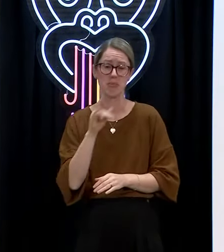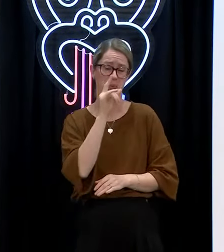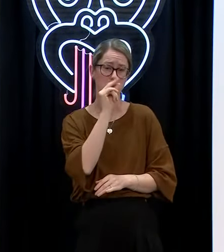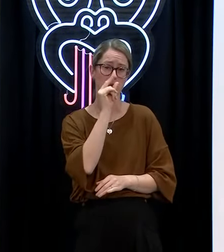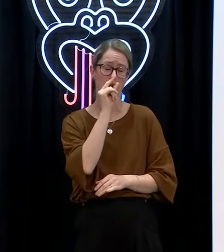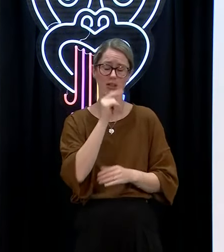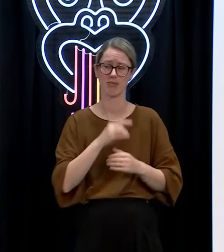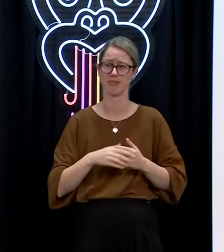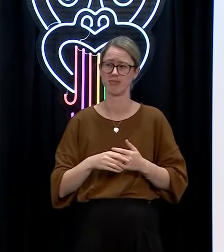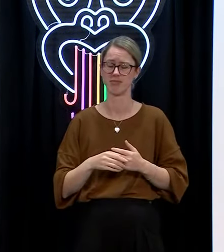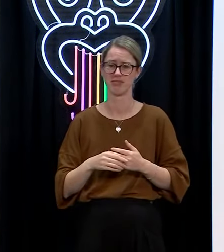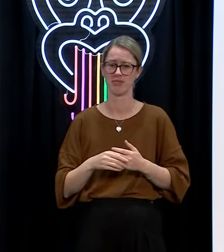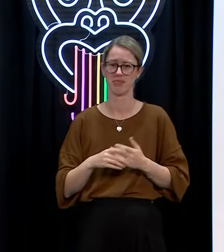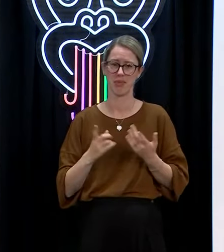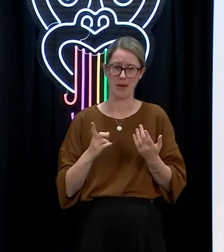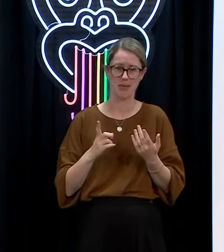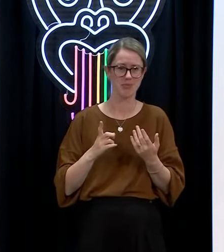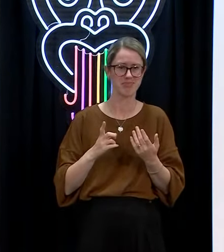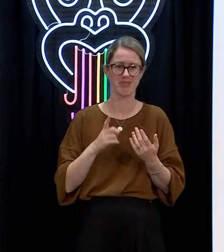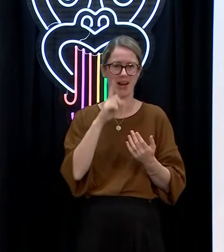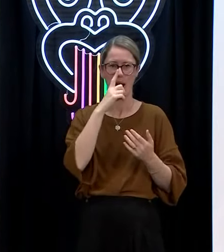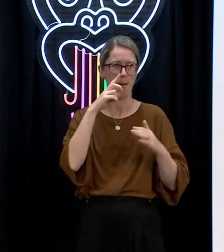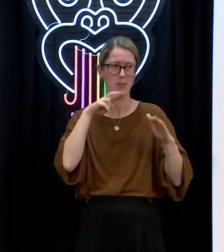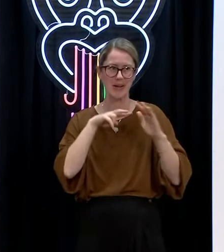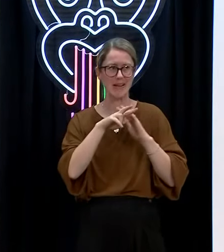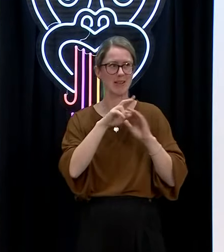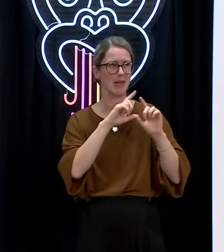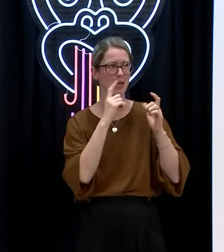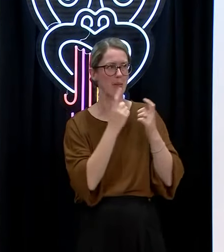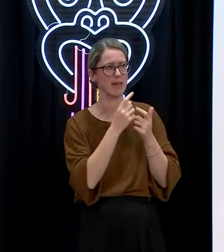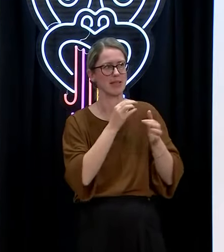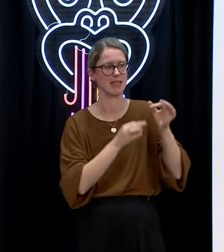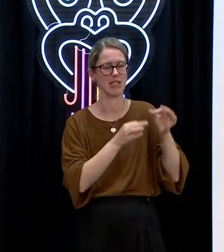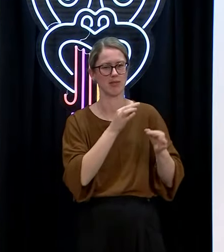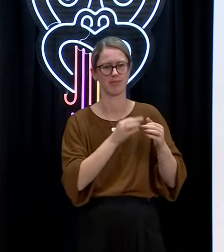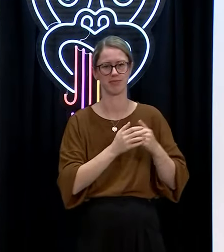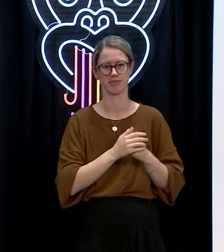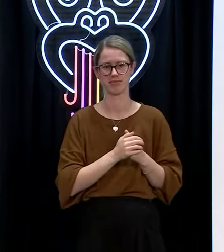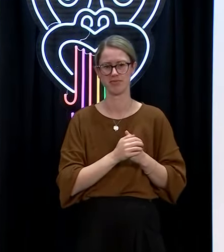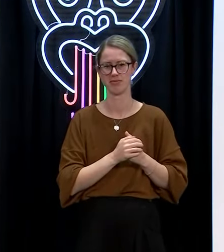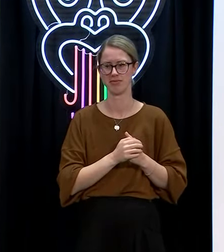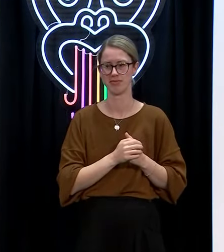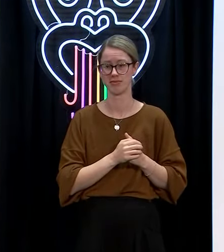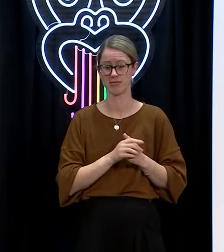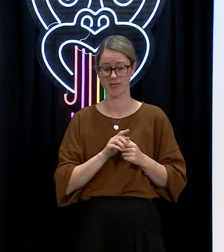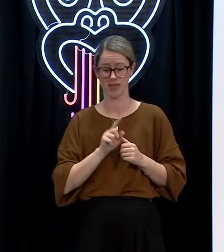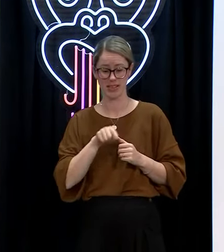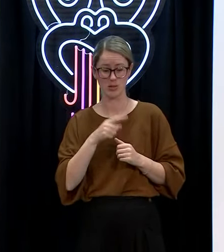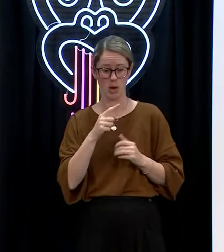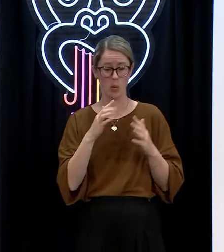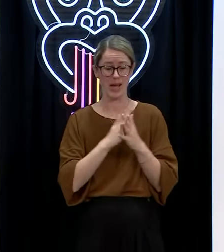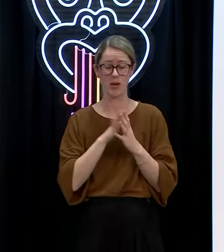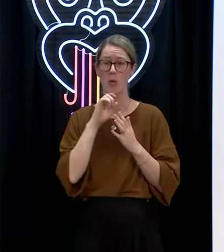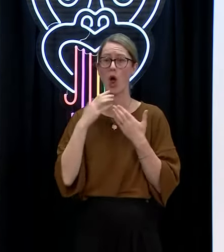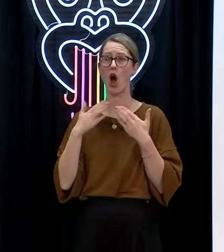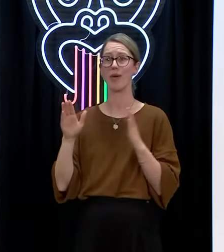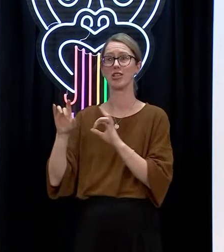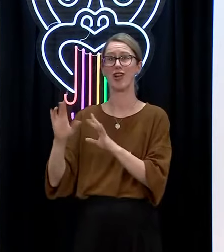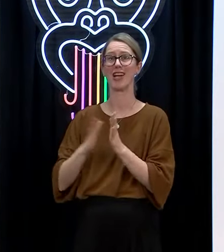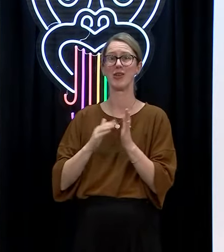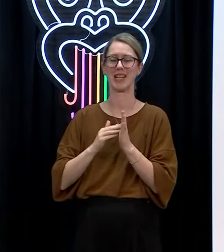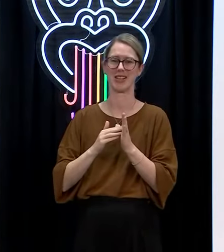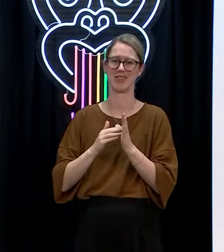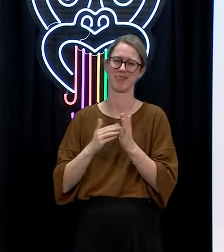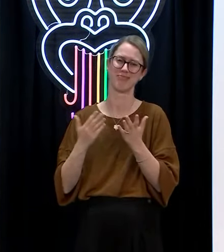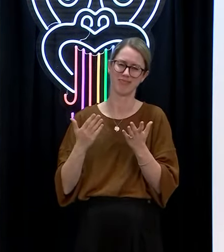want to preempt a decision that Cabinet might take. I think it is, are we going to be in the next week reopening the Trans-Tasman bubble? I